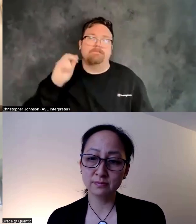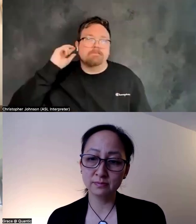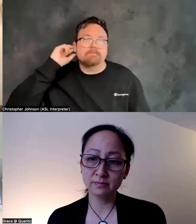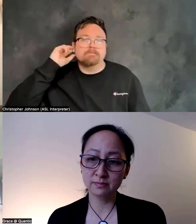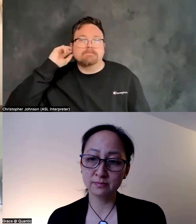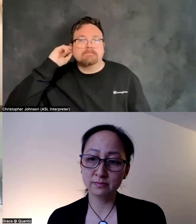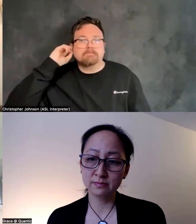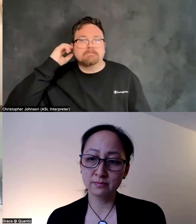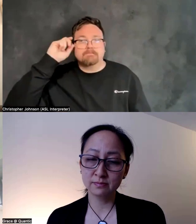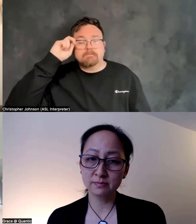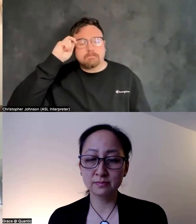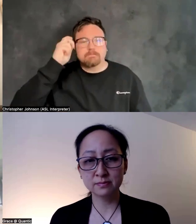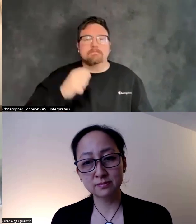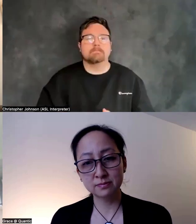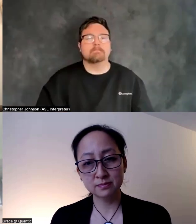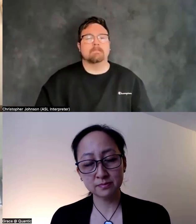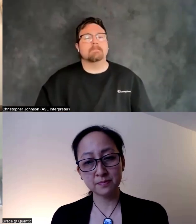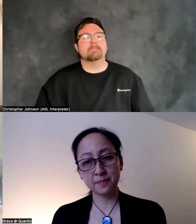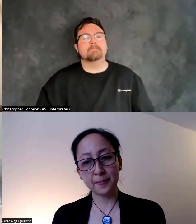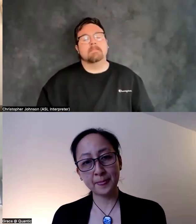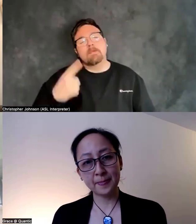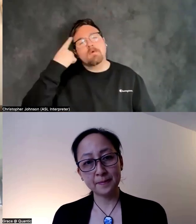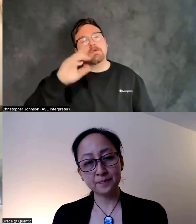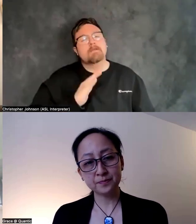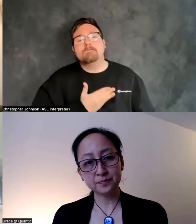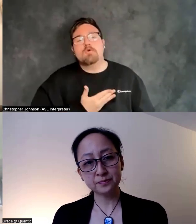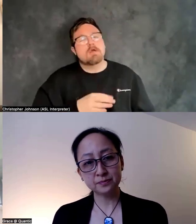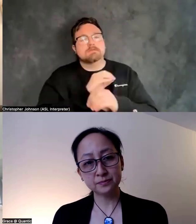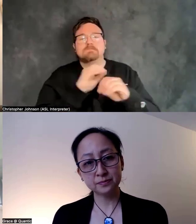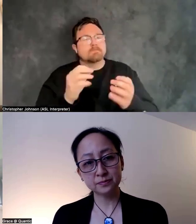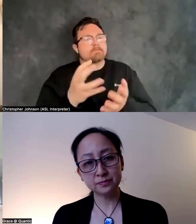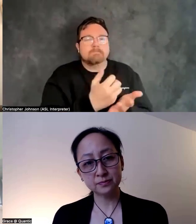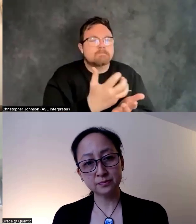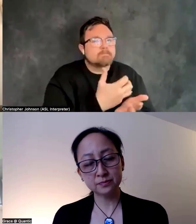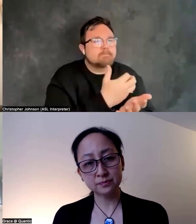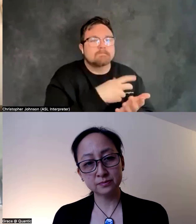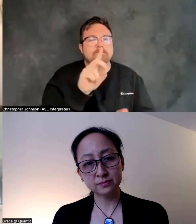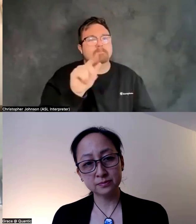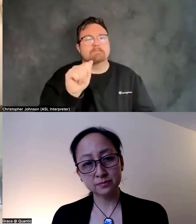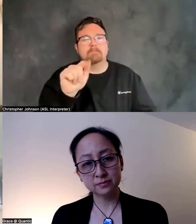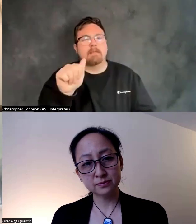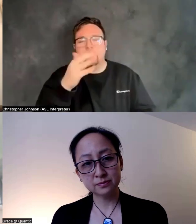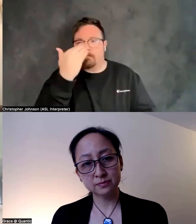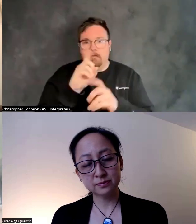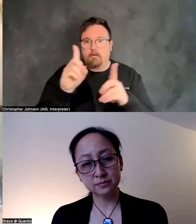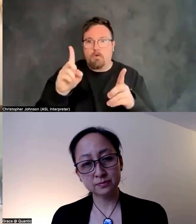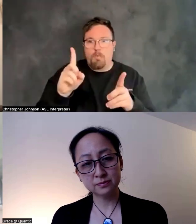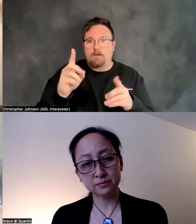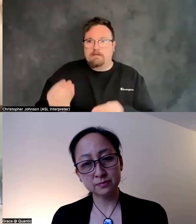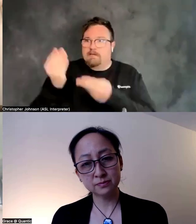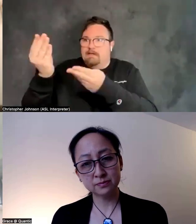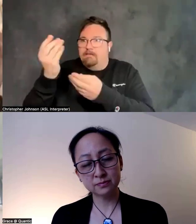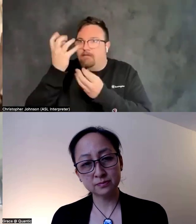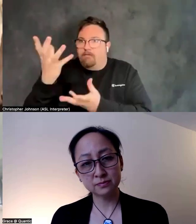Whereas in our case, there is no data being gathered because there is no one to gather the data. It's just